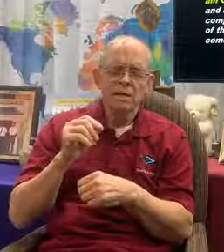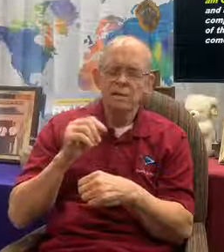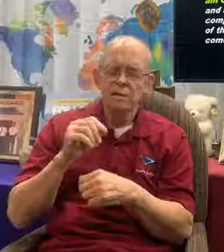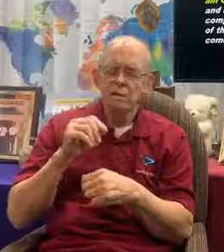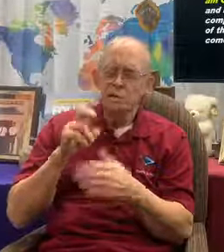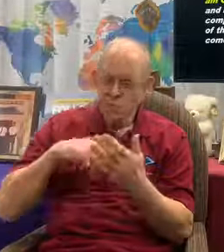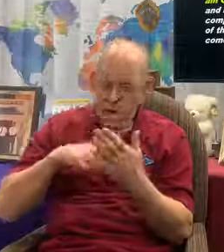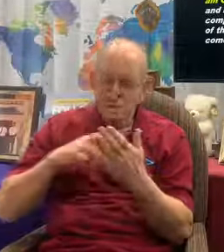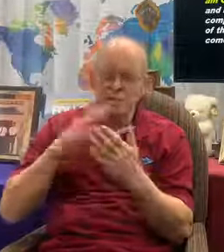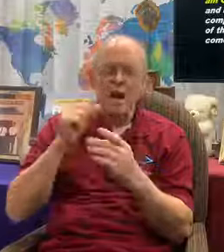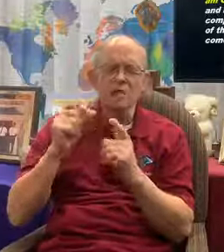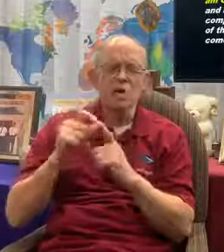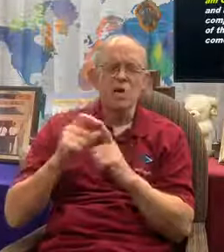And read God's word.